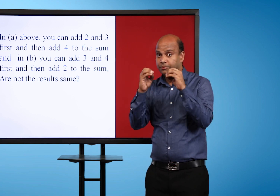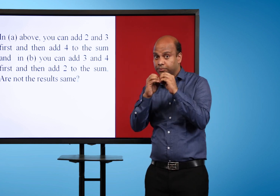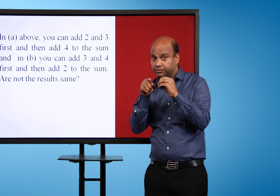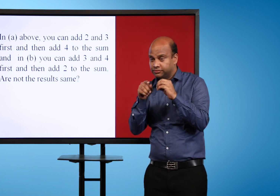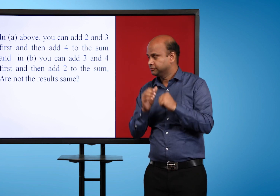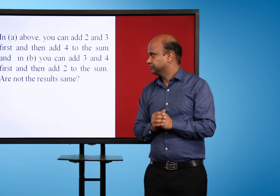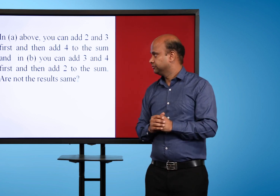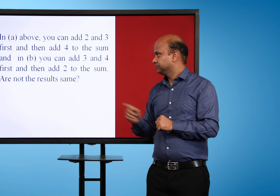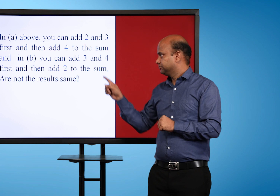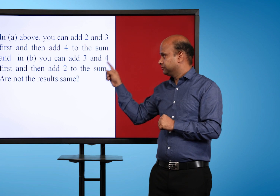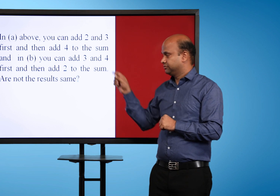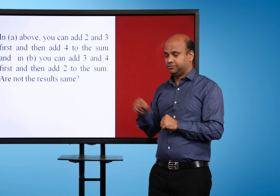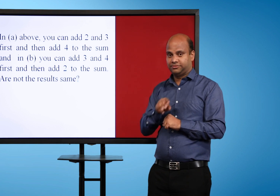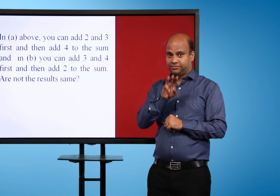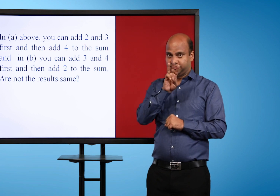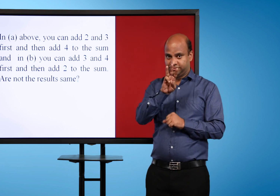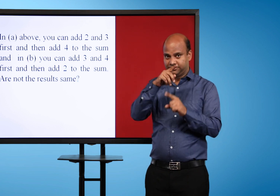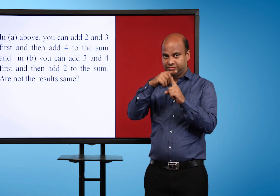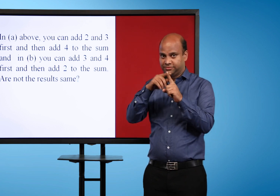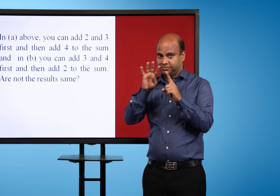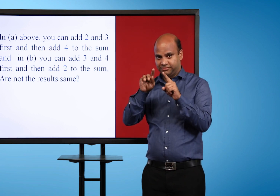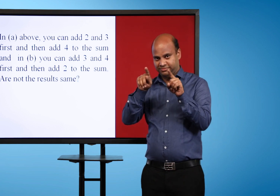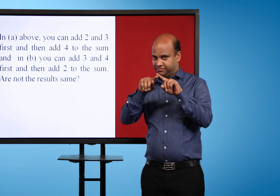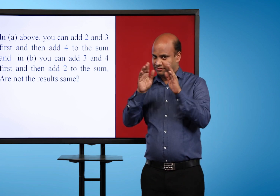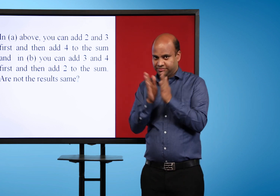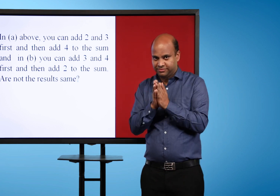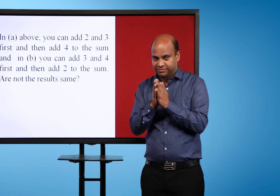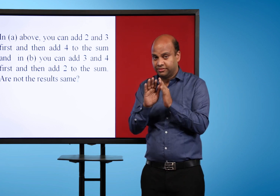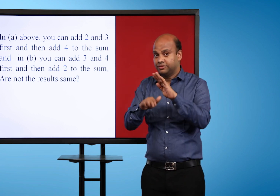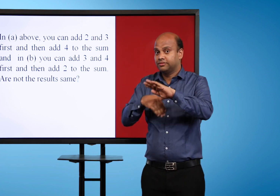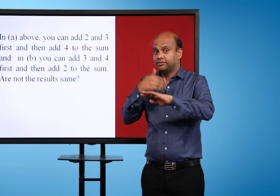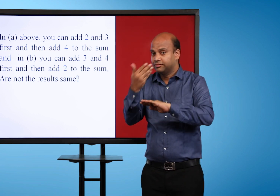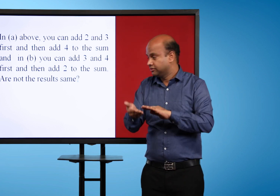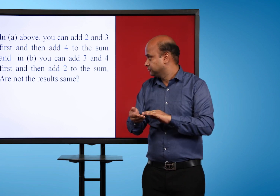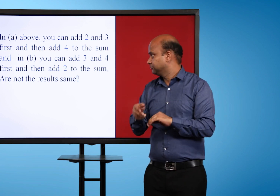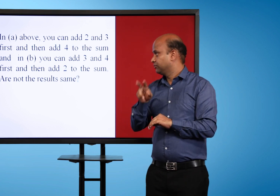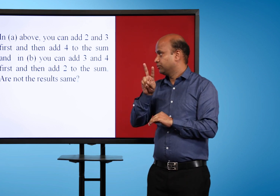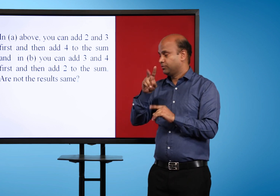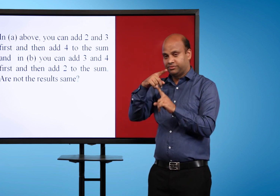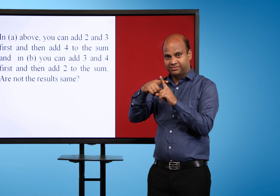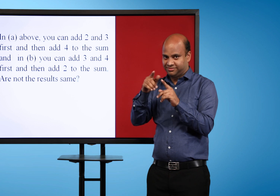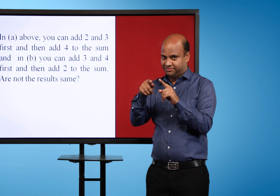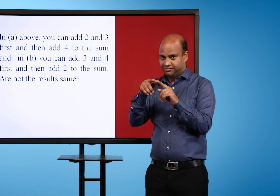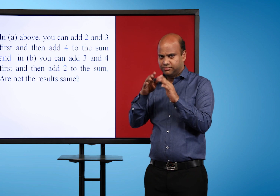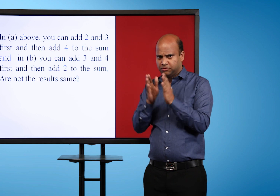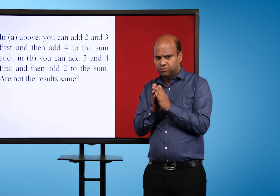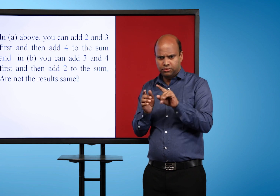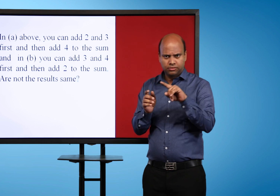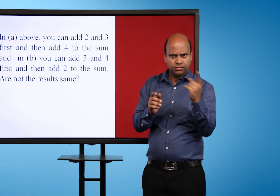And in B, you can add 3 and 4 first and then add 2 to the sum. Are not